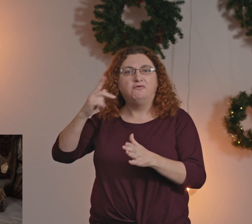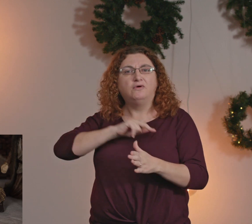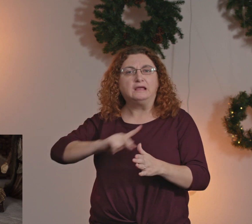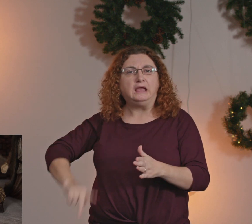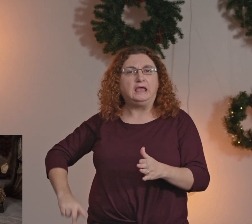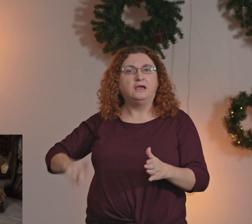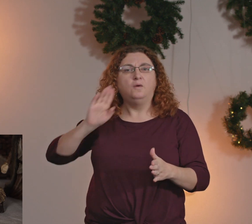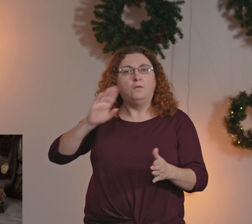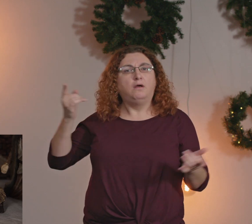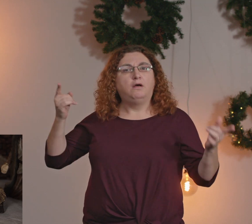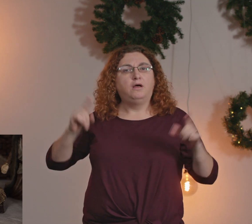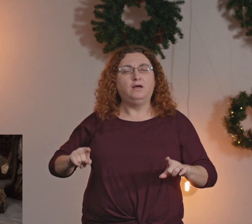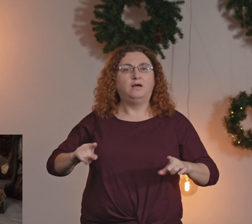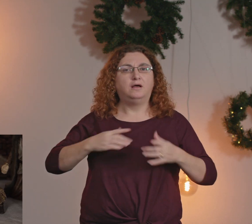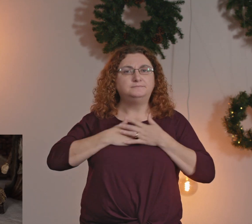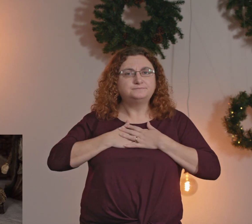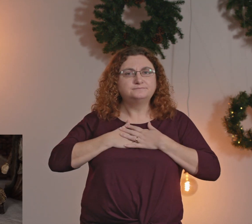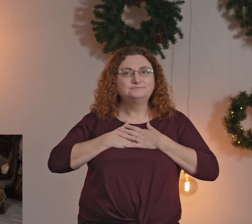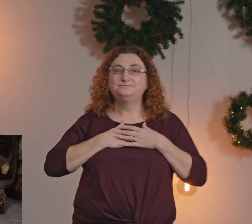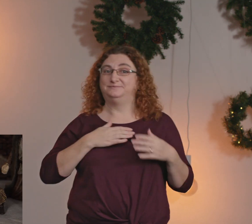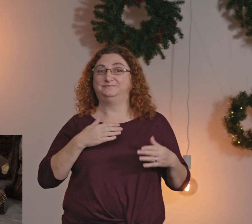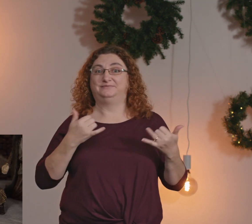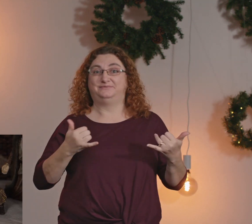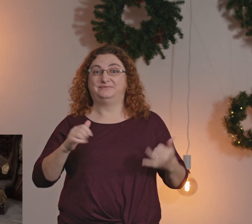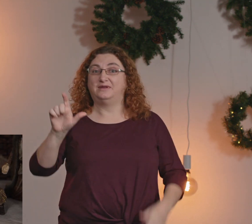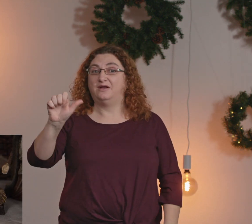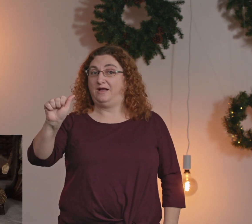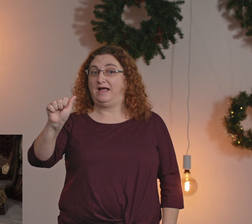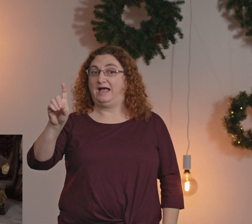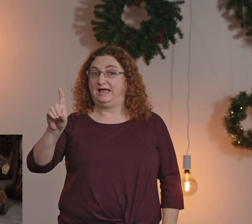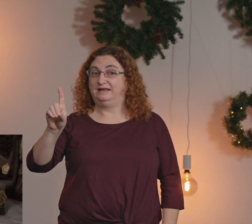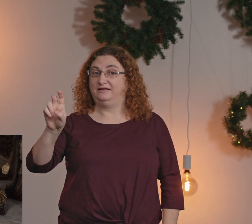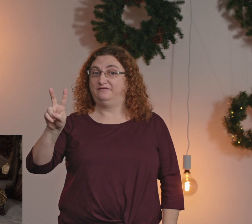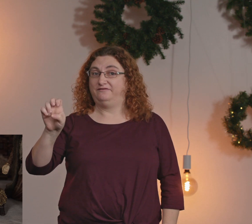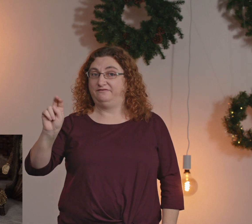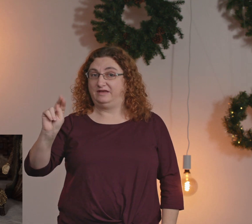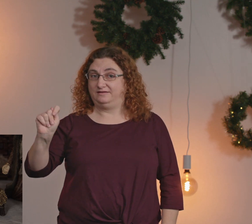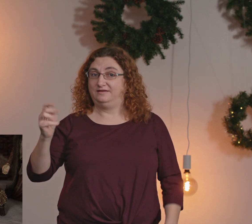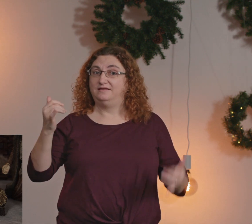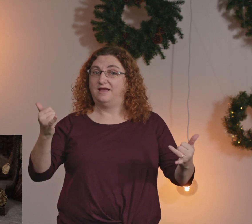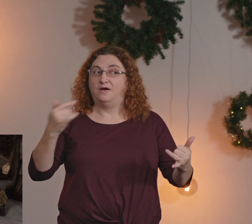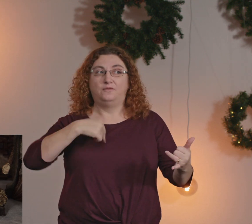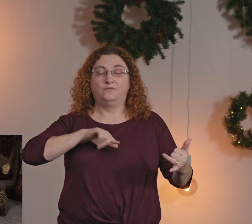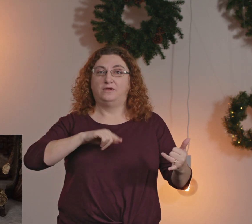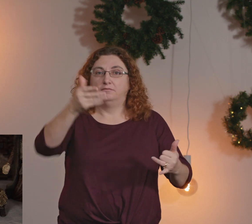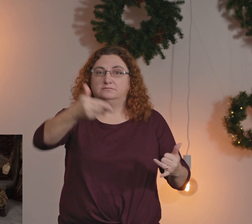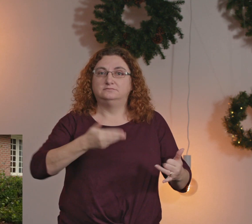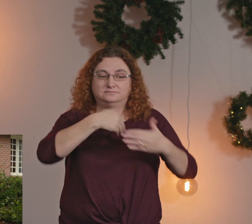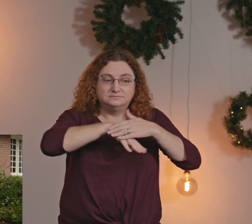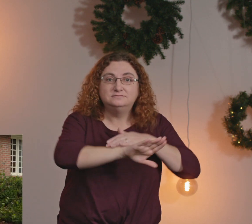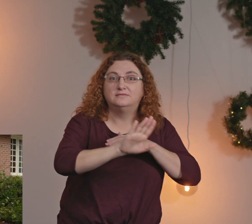coming to fruition. Advent is the season where the church enters into that story of